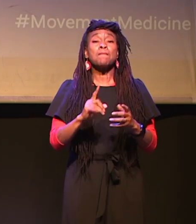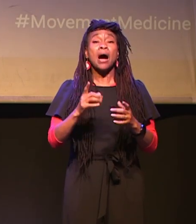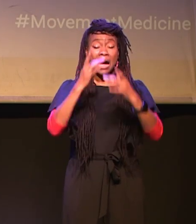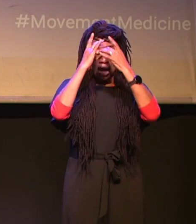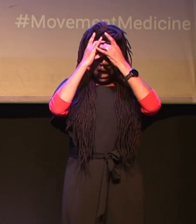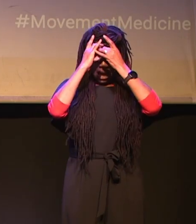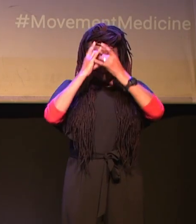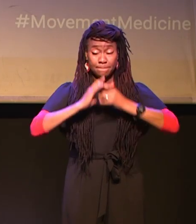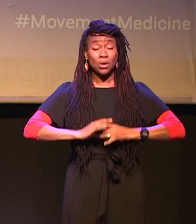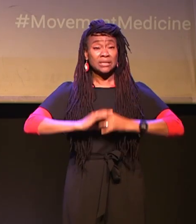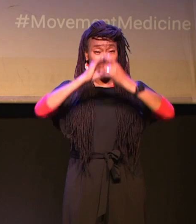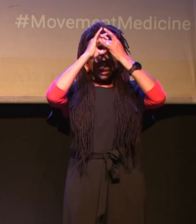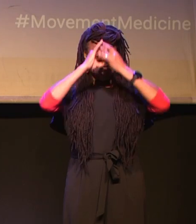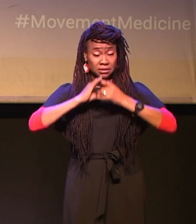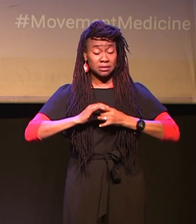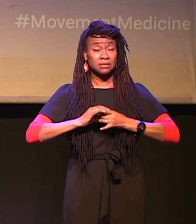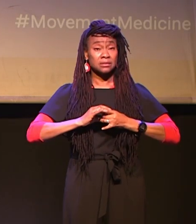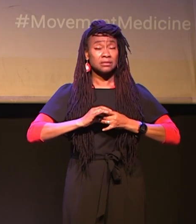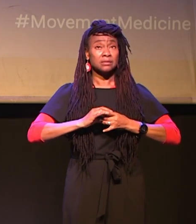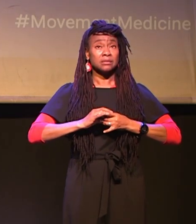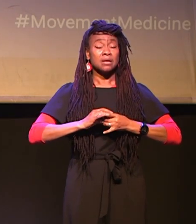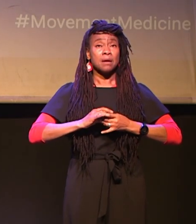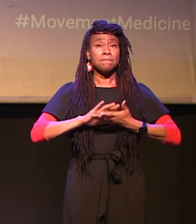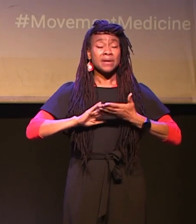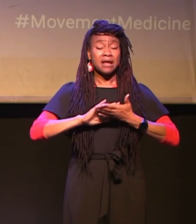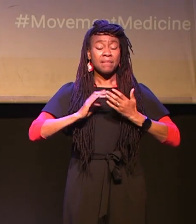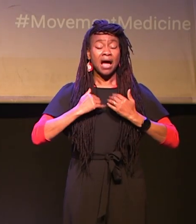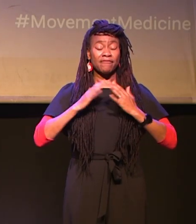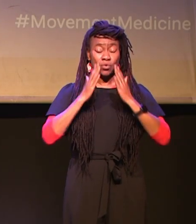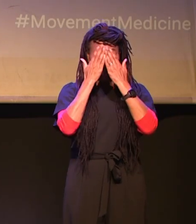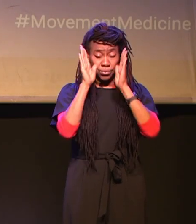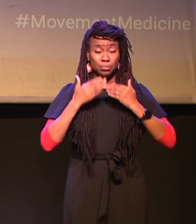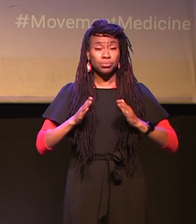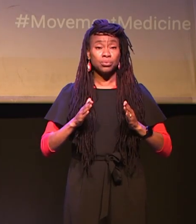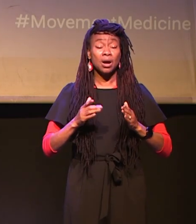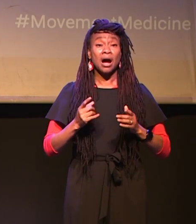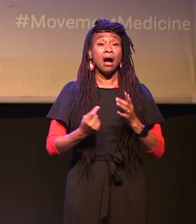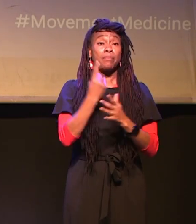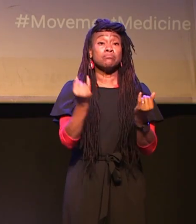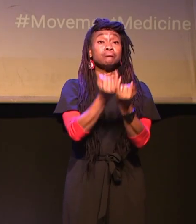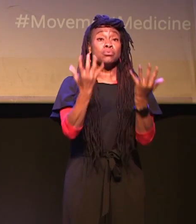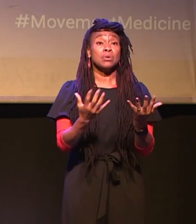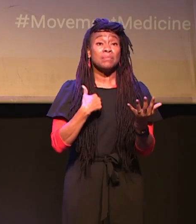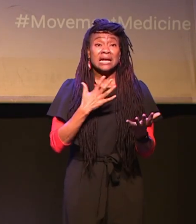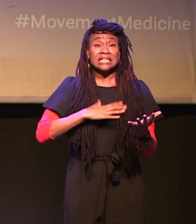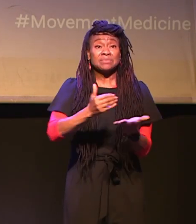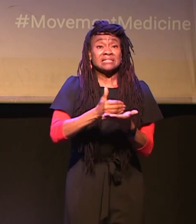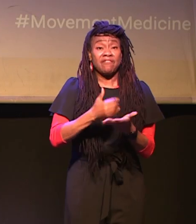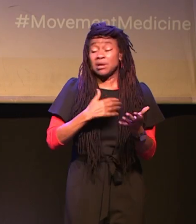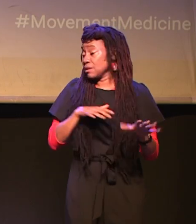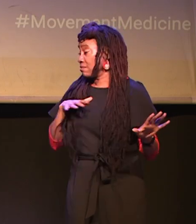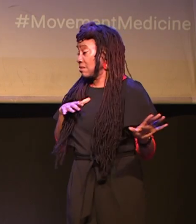practices has played a huge part, because for my own, what kicks off in me in need of safety and like is to be like, I need to like leave